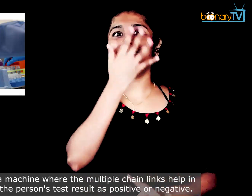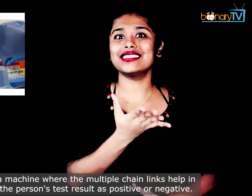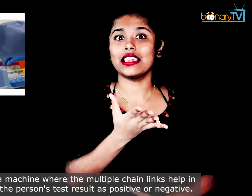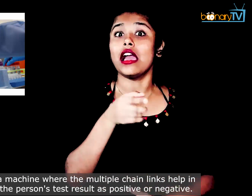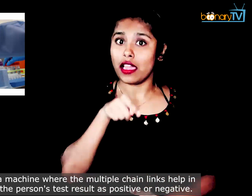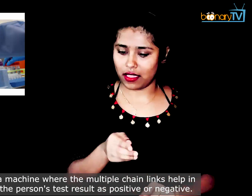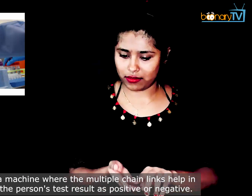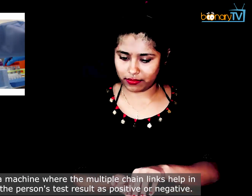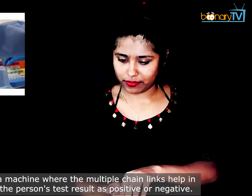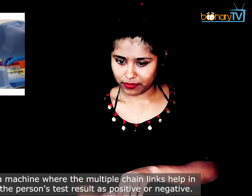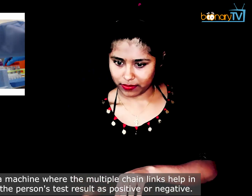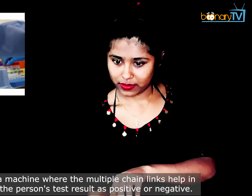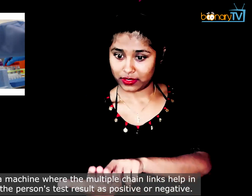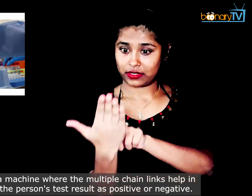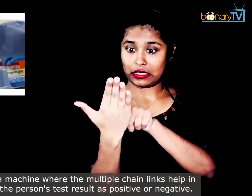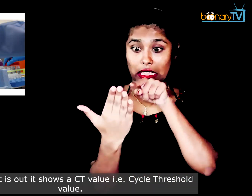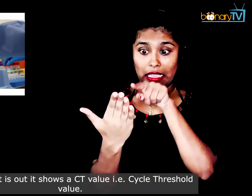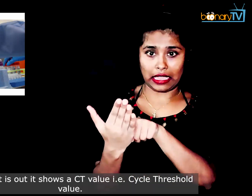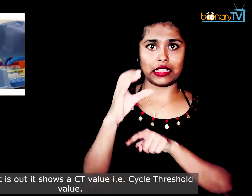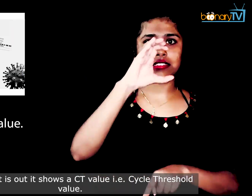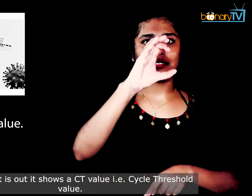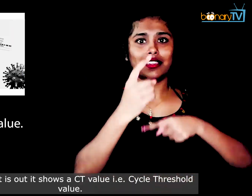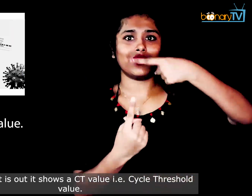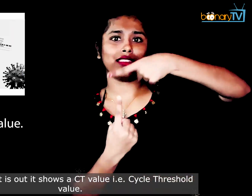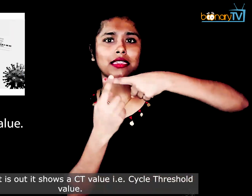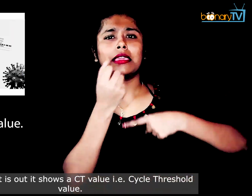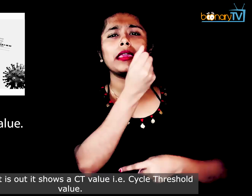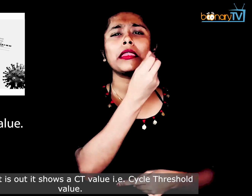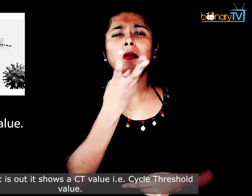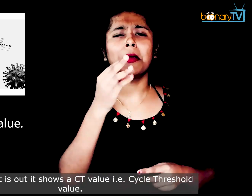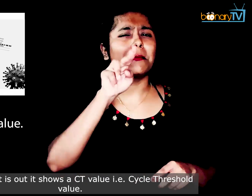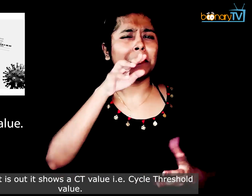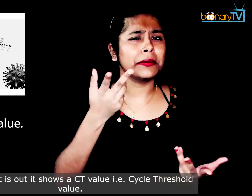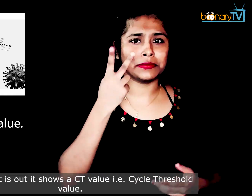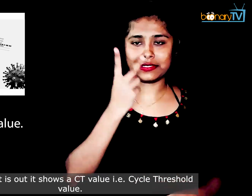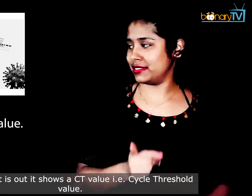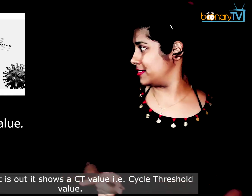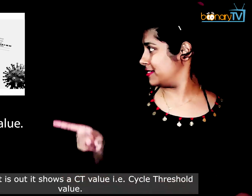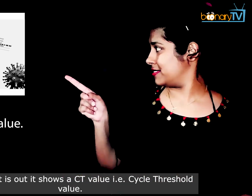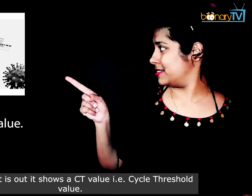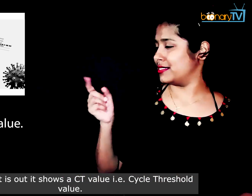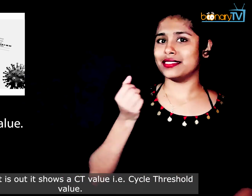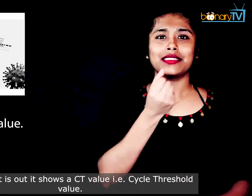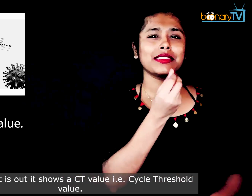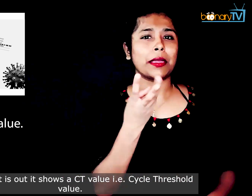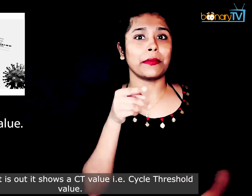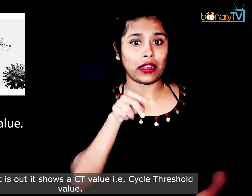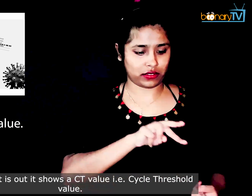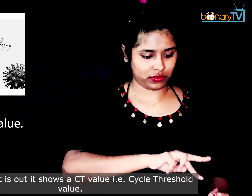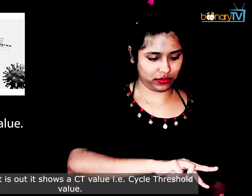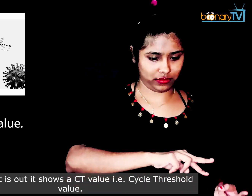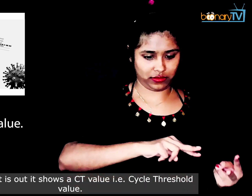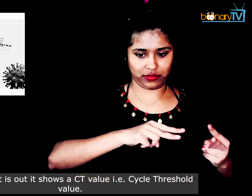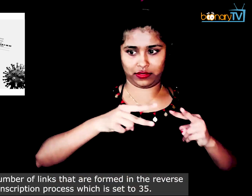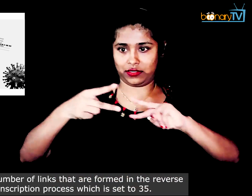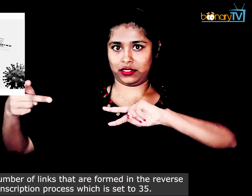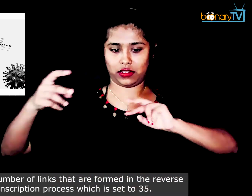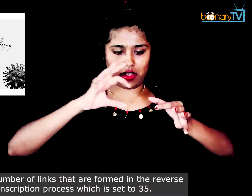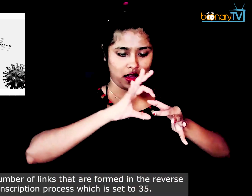positive or negative. Once a result is out, shows a CT value that is cycle threshold value. It is the number